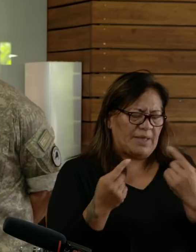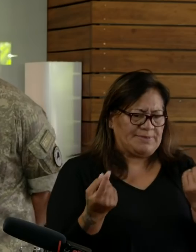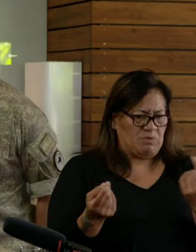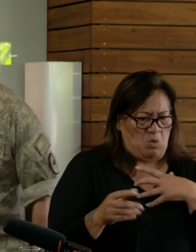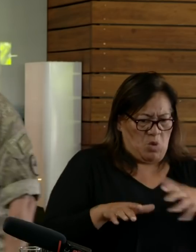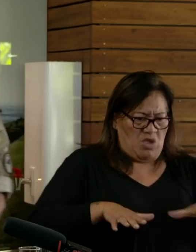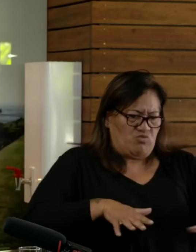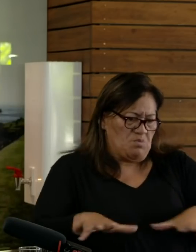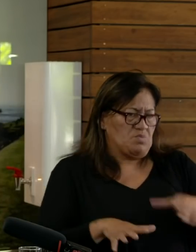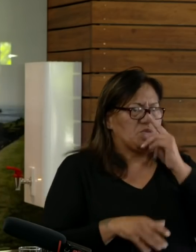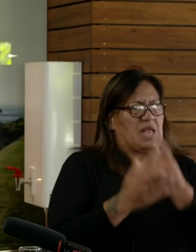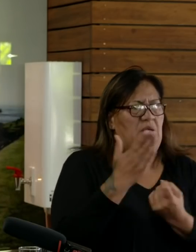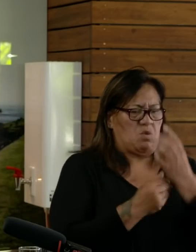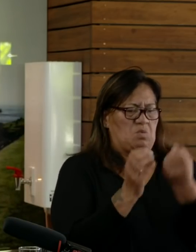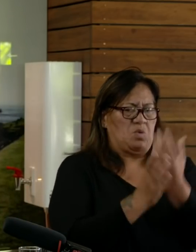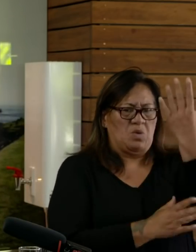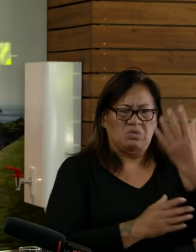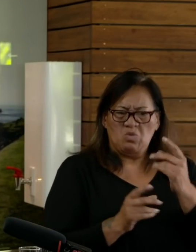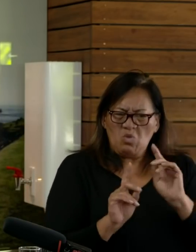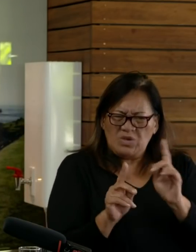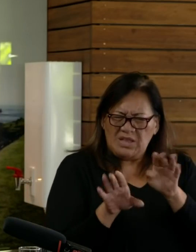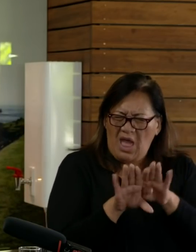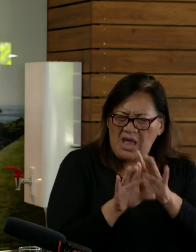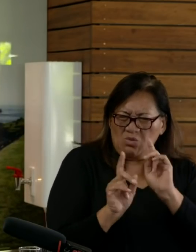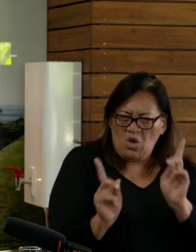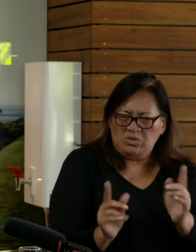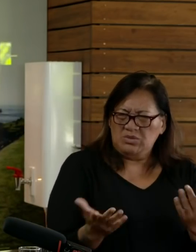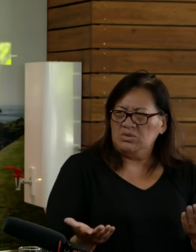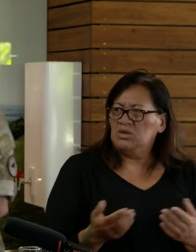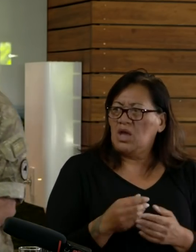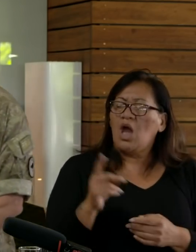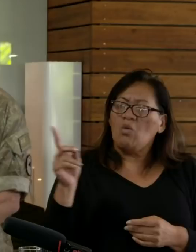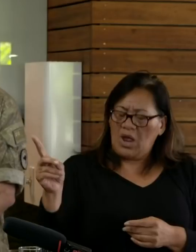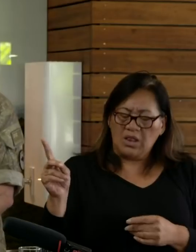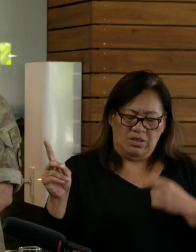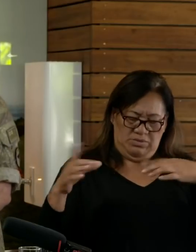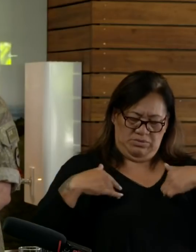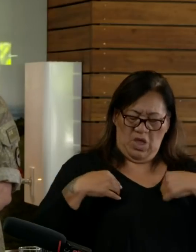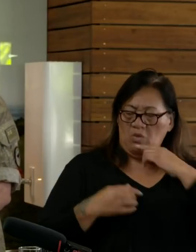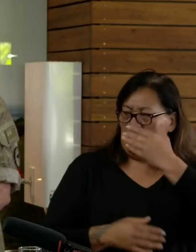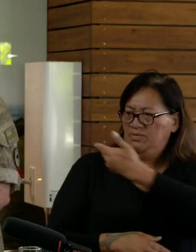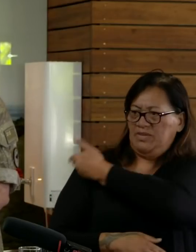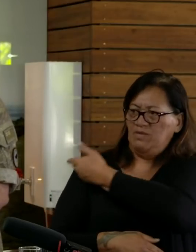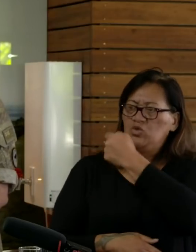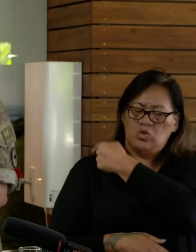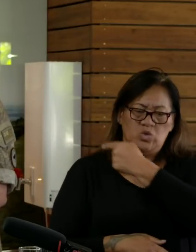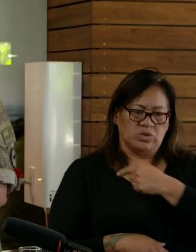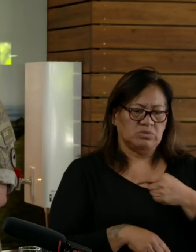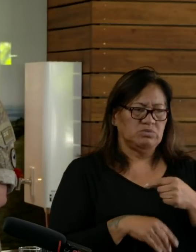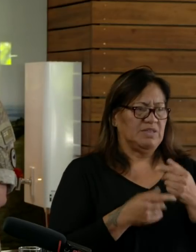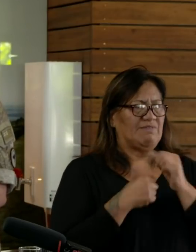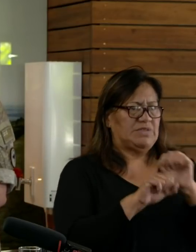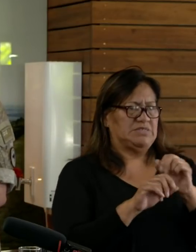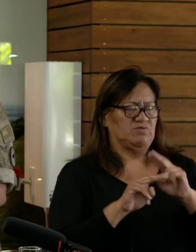further activity. Can we hear what it was like? Yes, and I'll defer to the Colonel, but I can also say that from